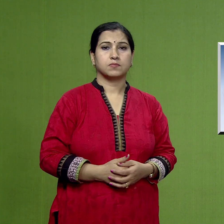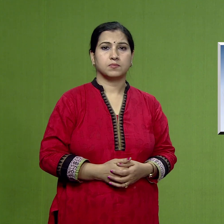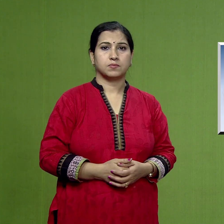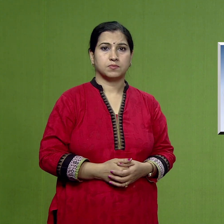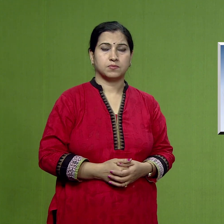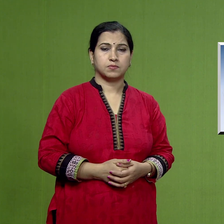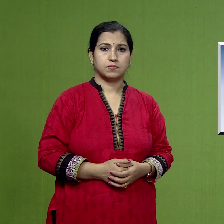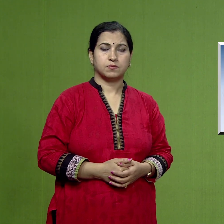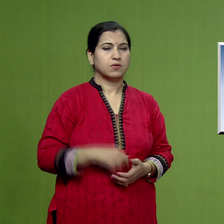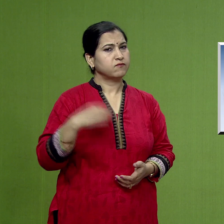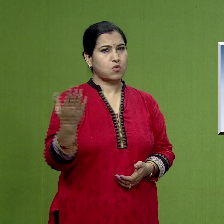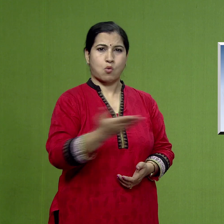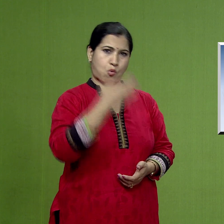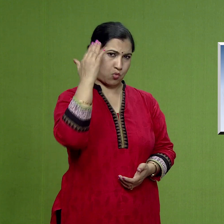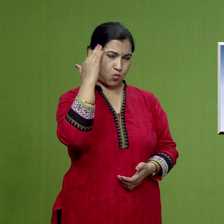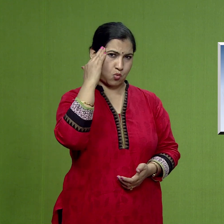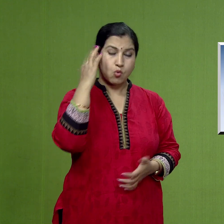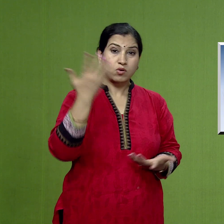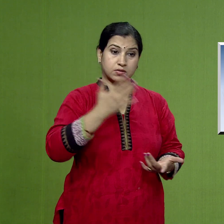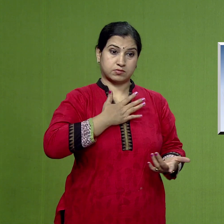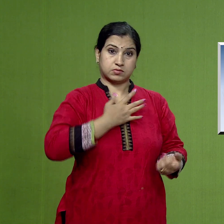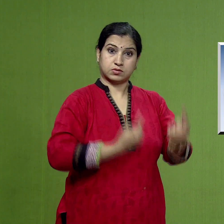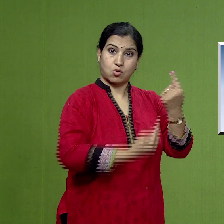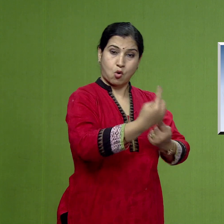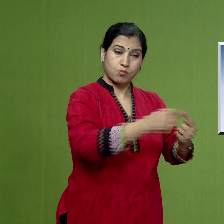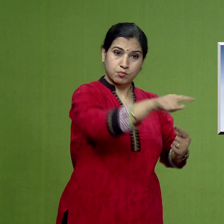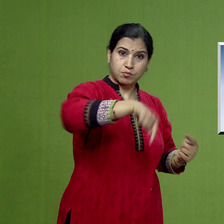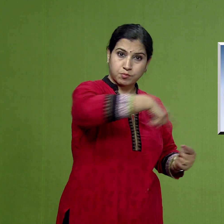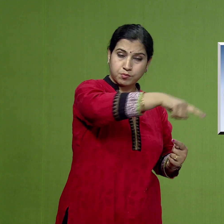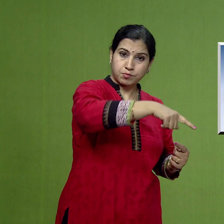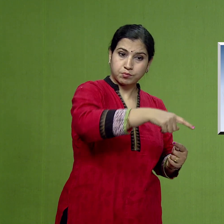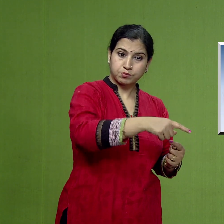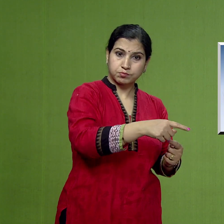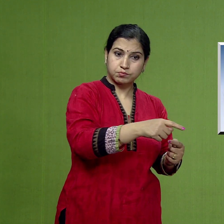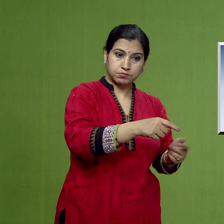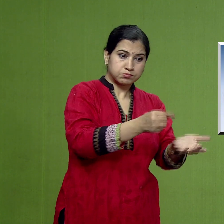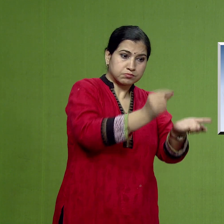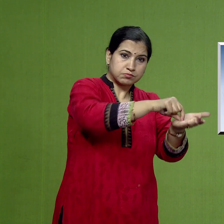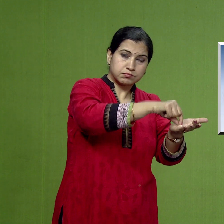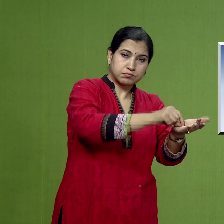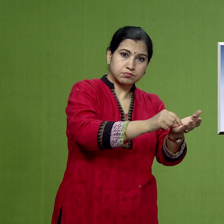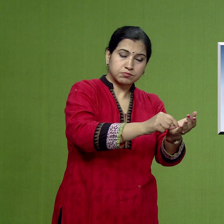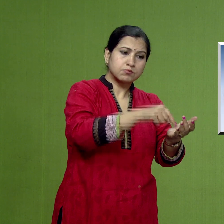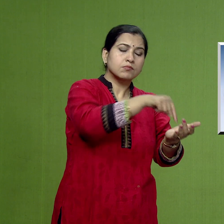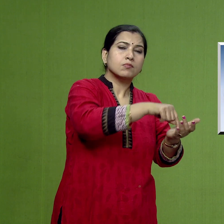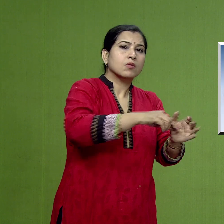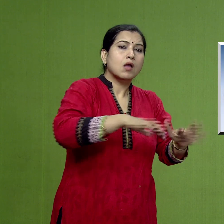We all know that the crops which are cultivated in the fields are produced by people.